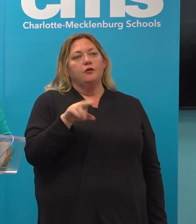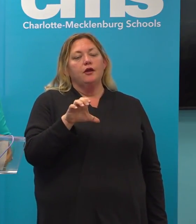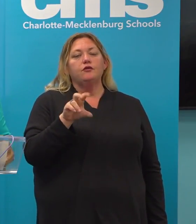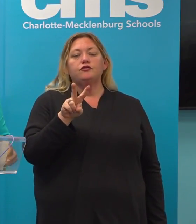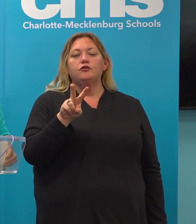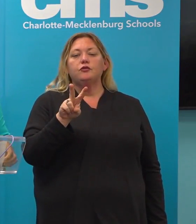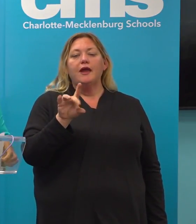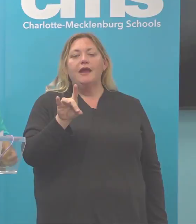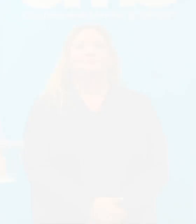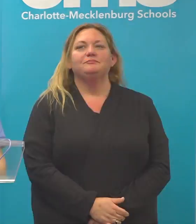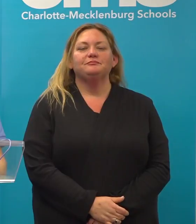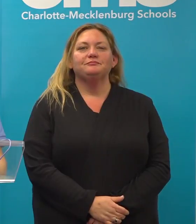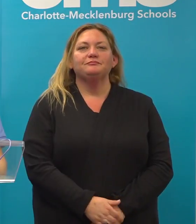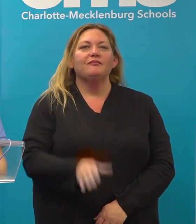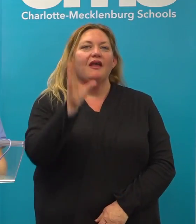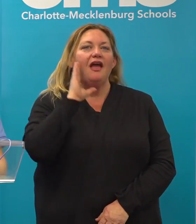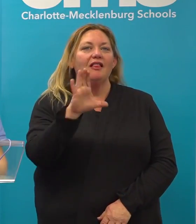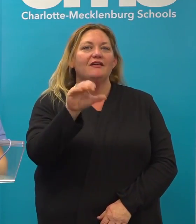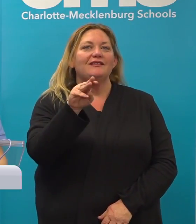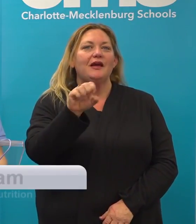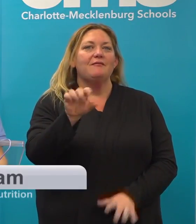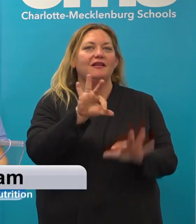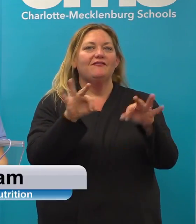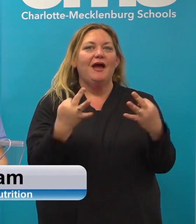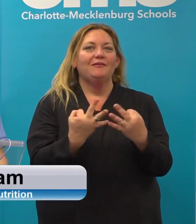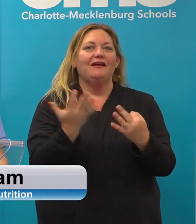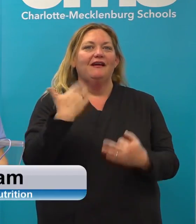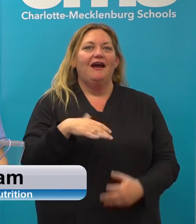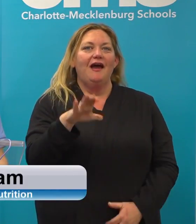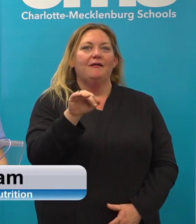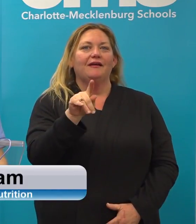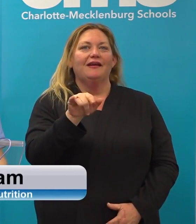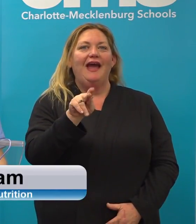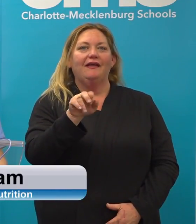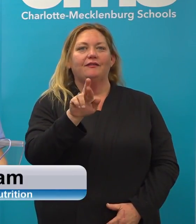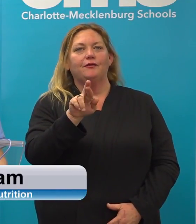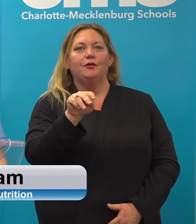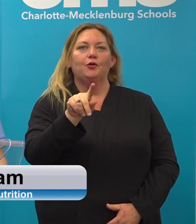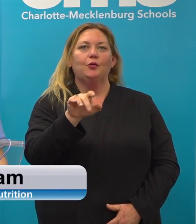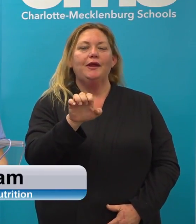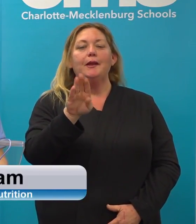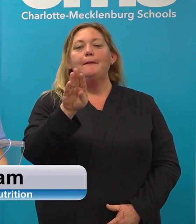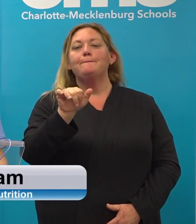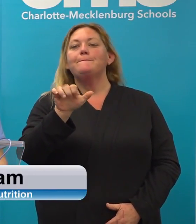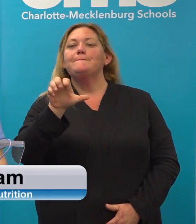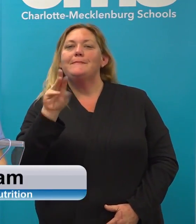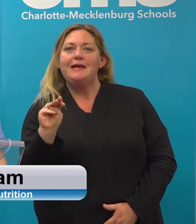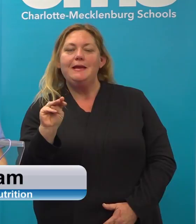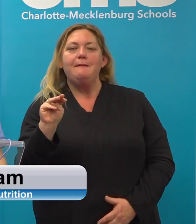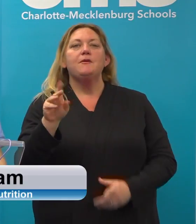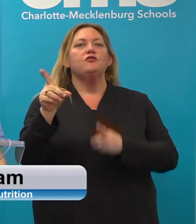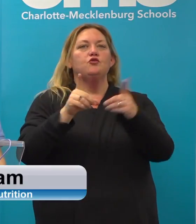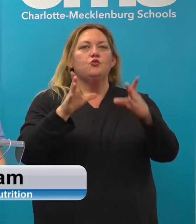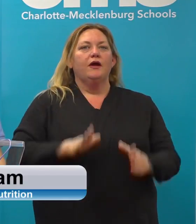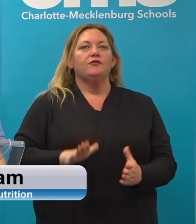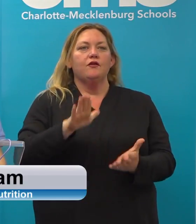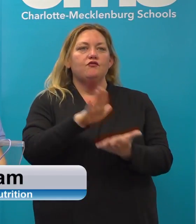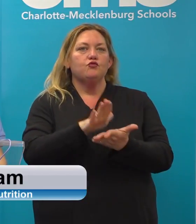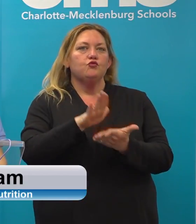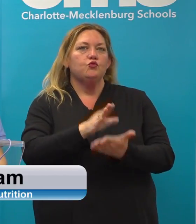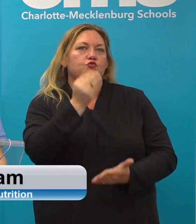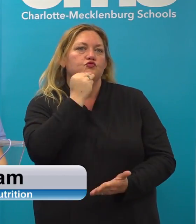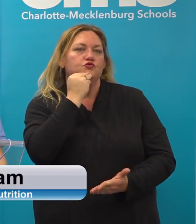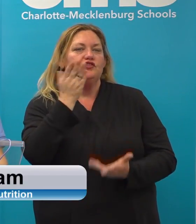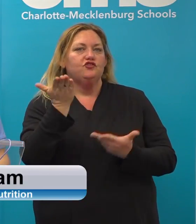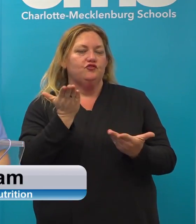much. Hello, CMS families. I'm Catherine Beam, Executive Director of School Nutrition Services. I'm glad to